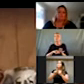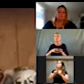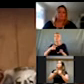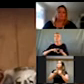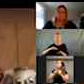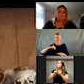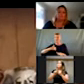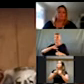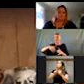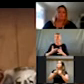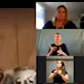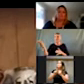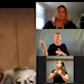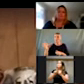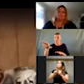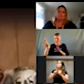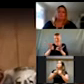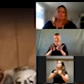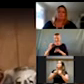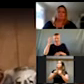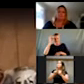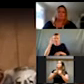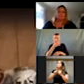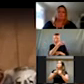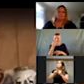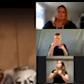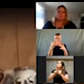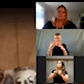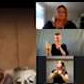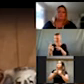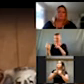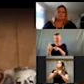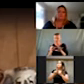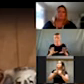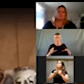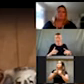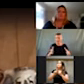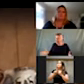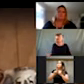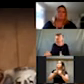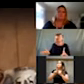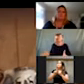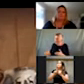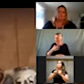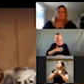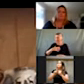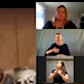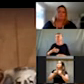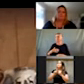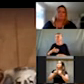our feedback. Together, we can urge this government to take the decisive political leadership